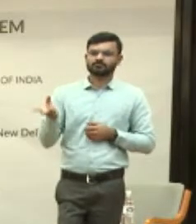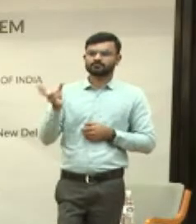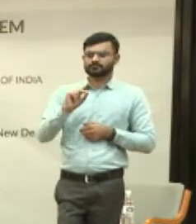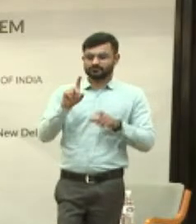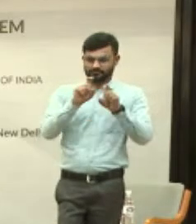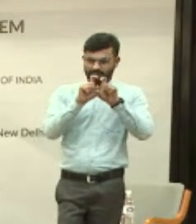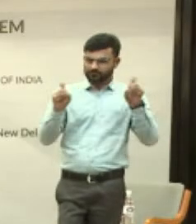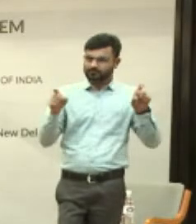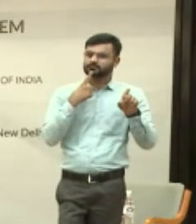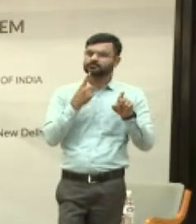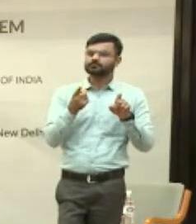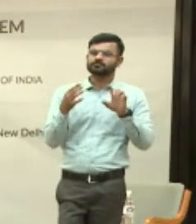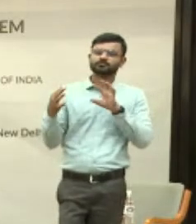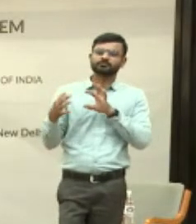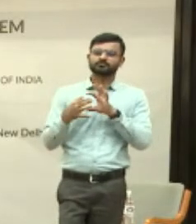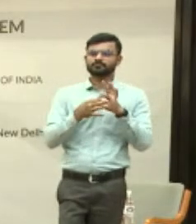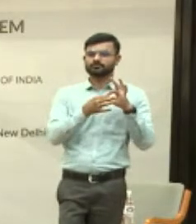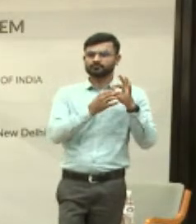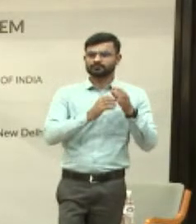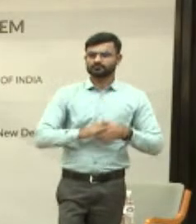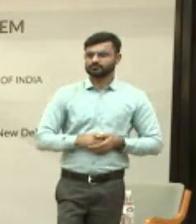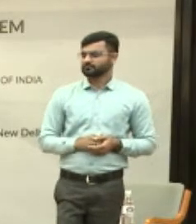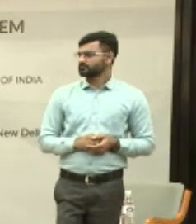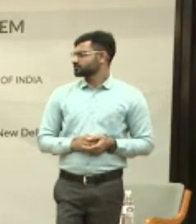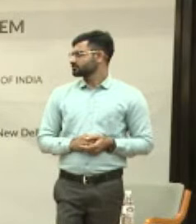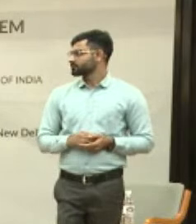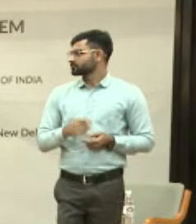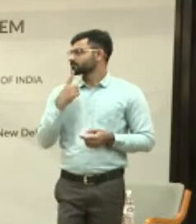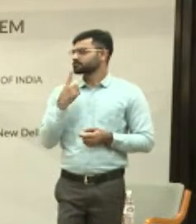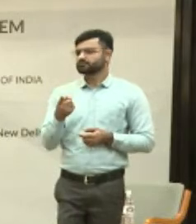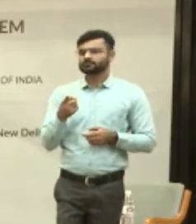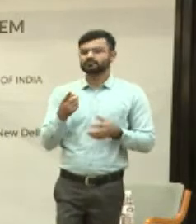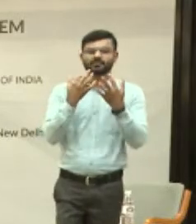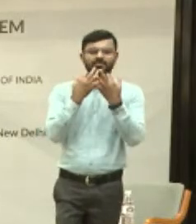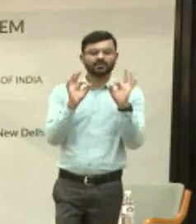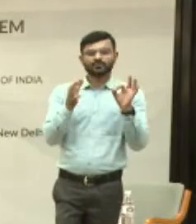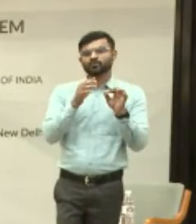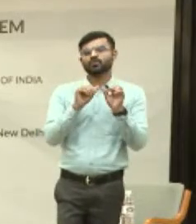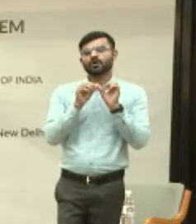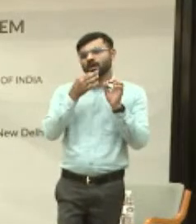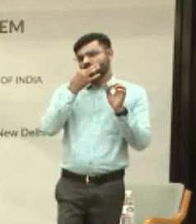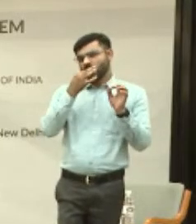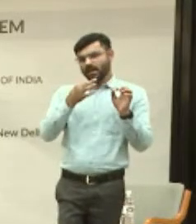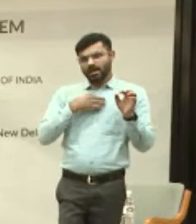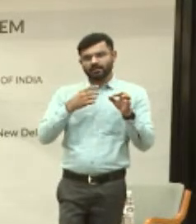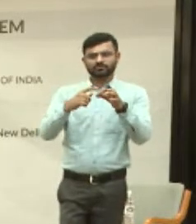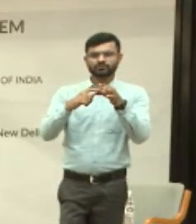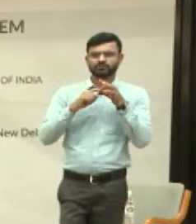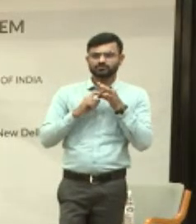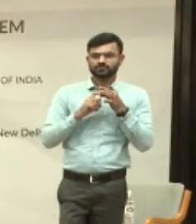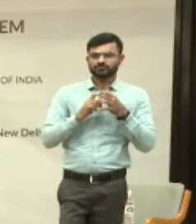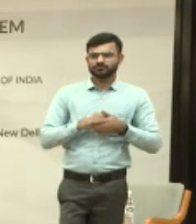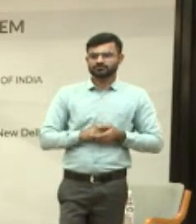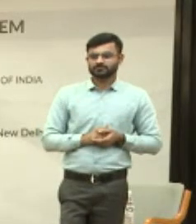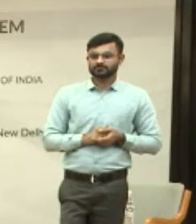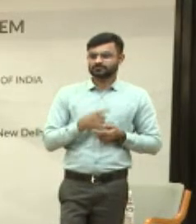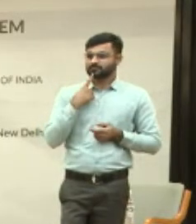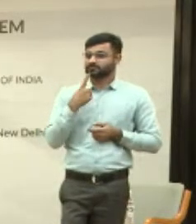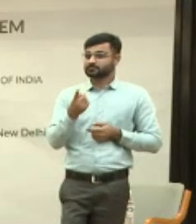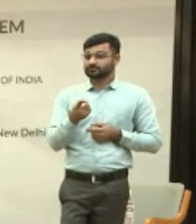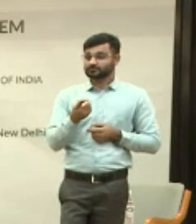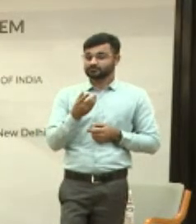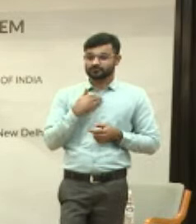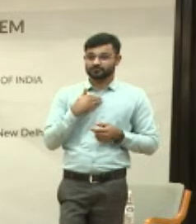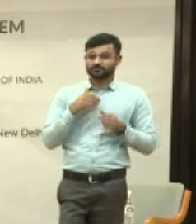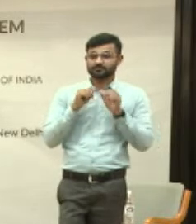clear about what Dr. Arga Sengupta said. He said, you are free to ask me questions. He did not say I